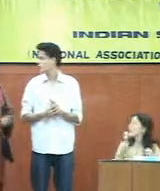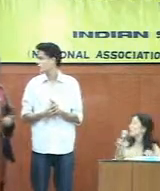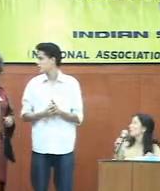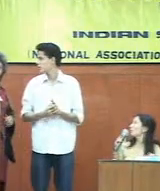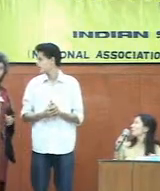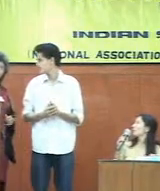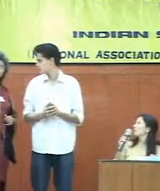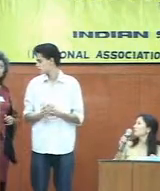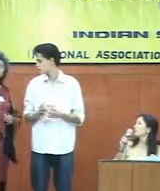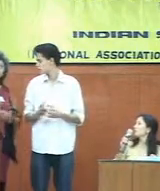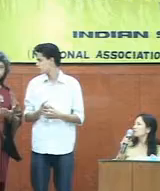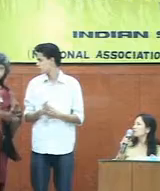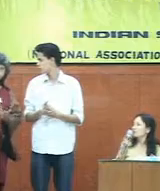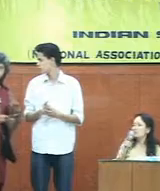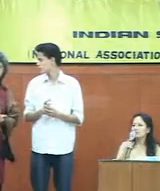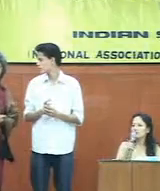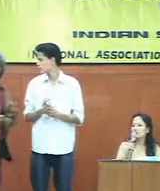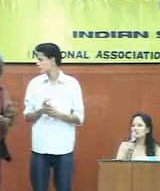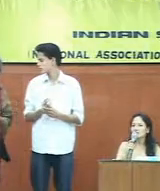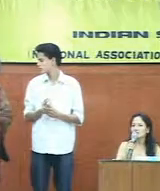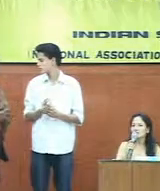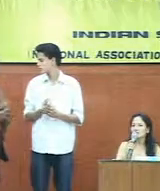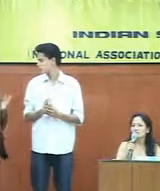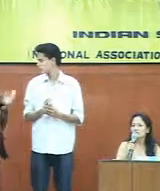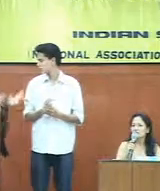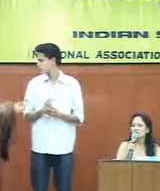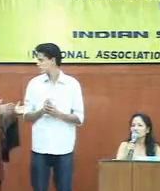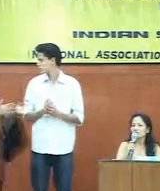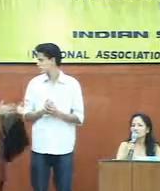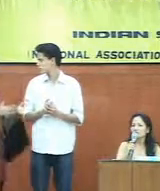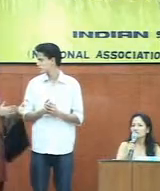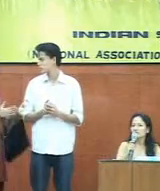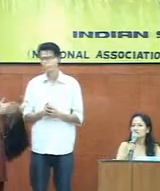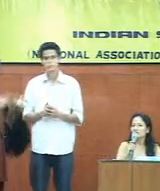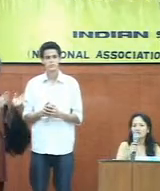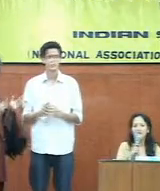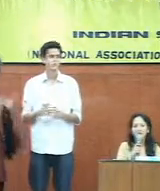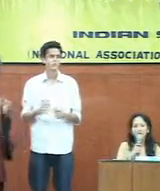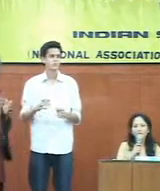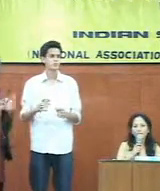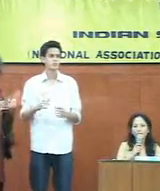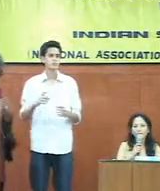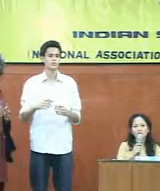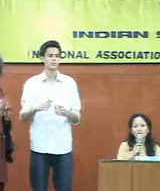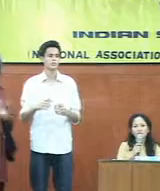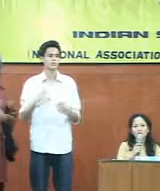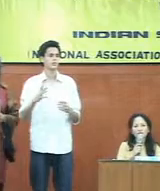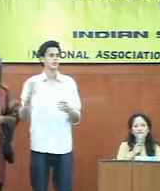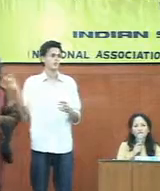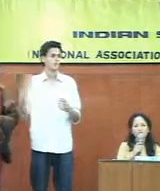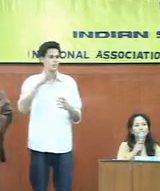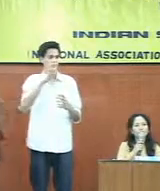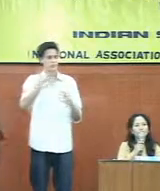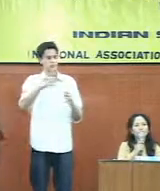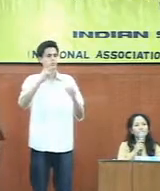No, Deepika will take them now. We'll take these questions now. We'll take each session. We'll have an open house and we can take